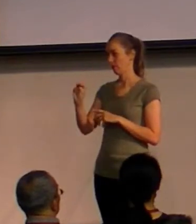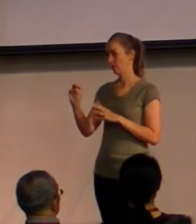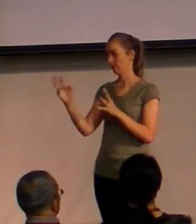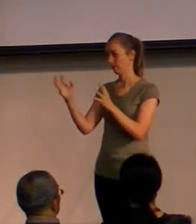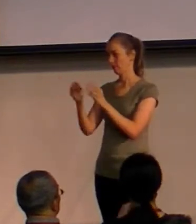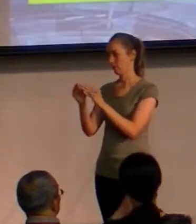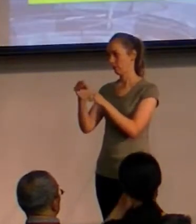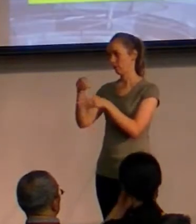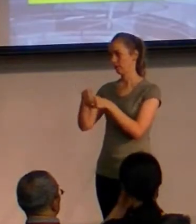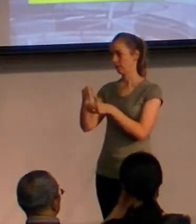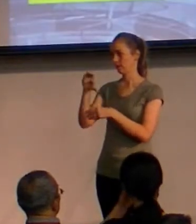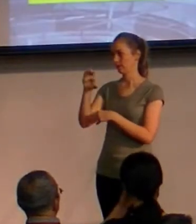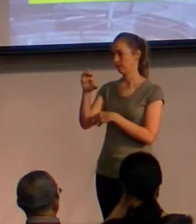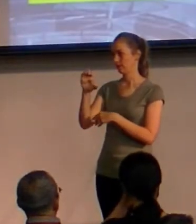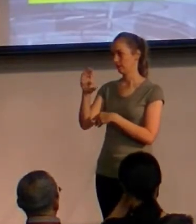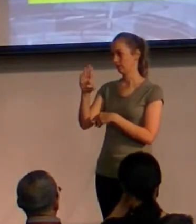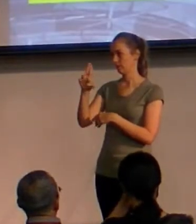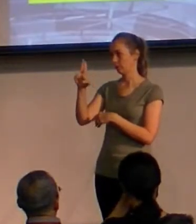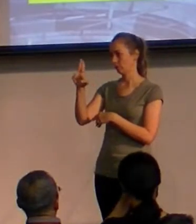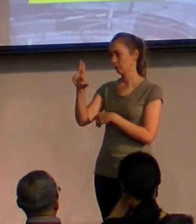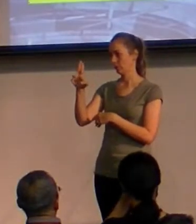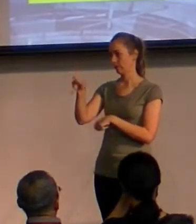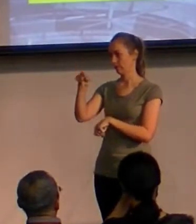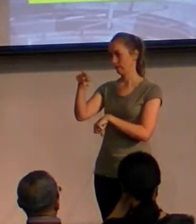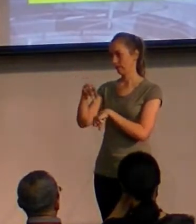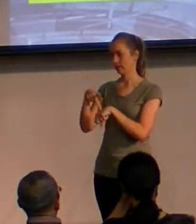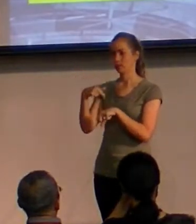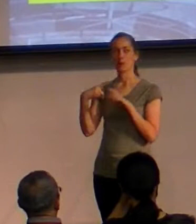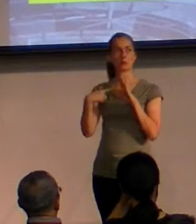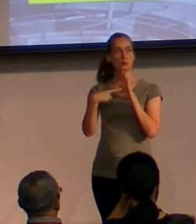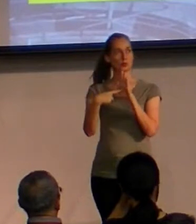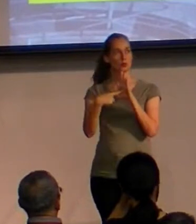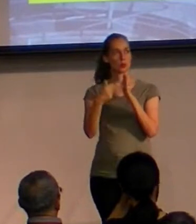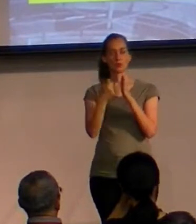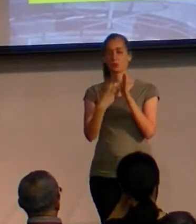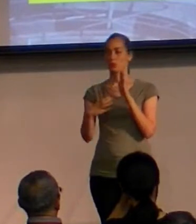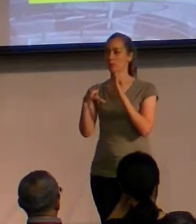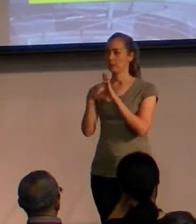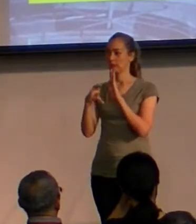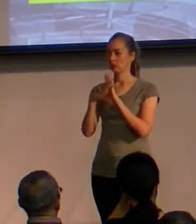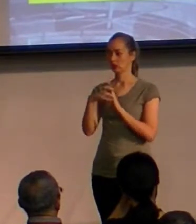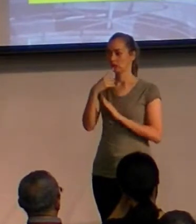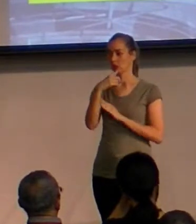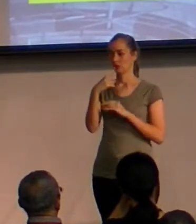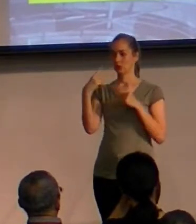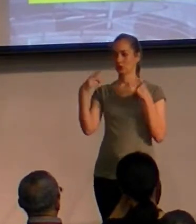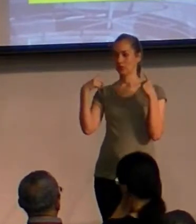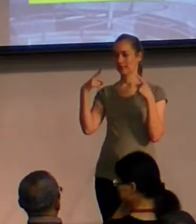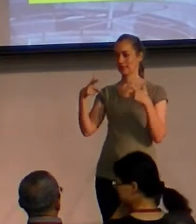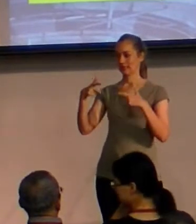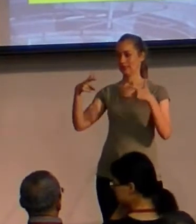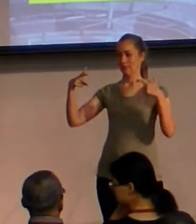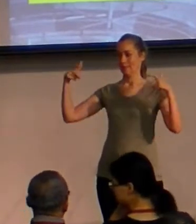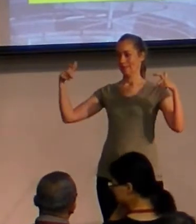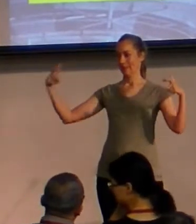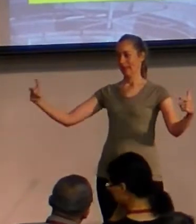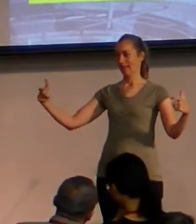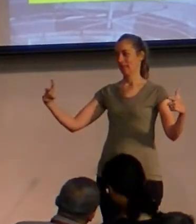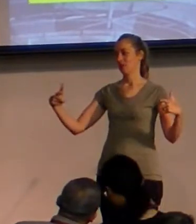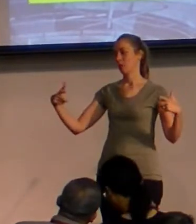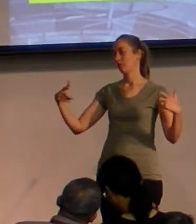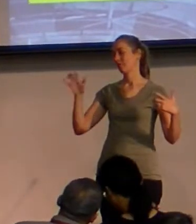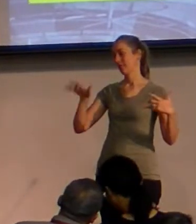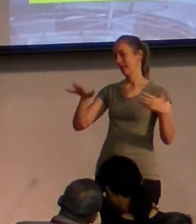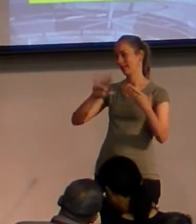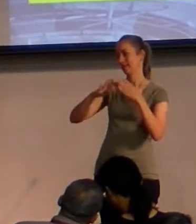Cebu, Philippines, and so I just wanted to show you a few slides. For example, how crazy big the city of